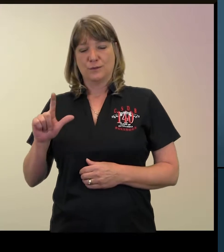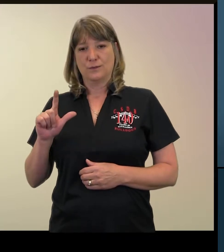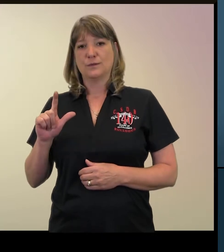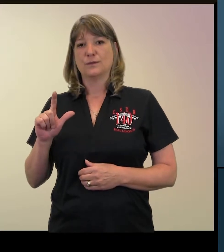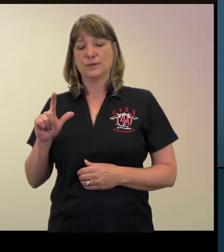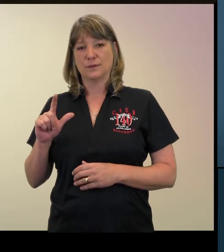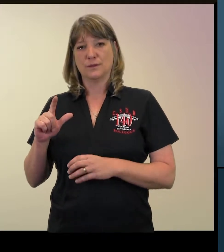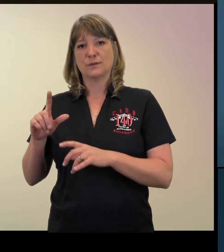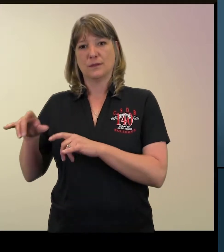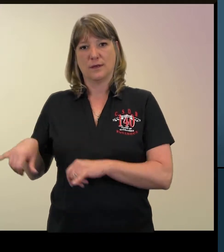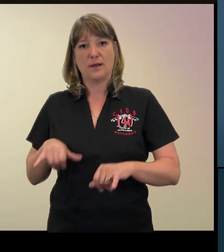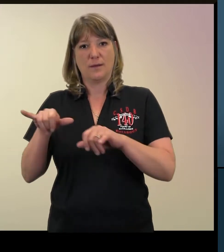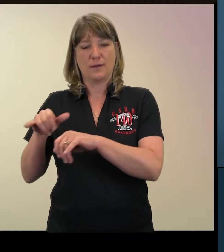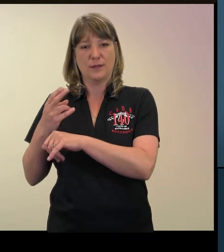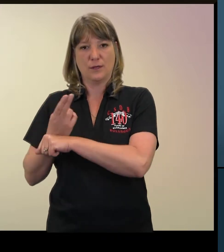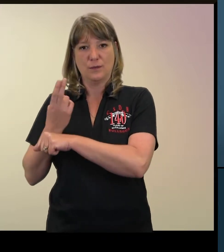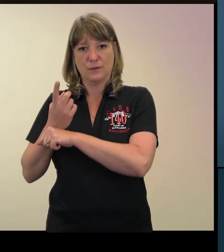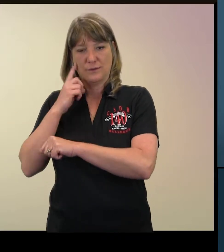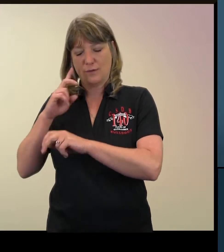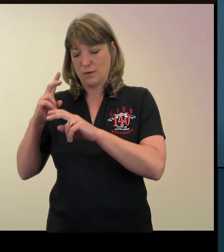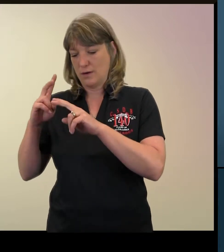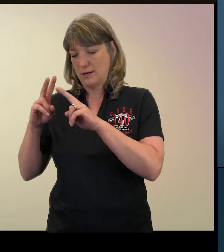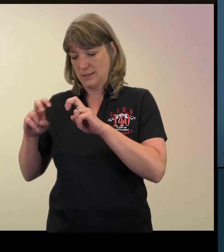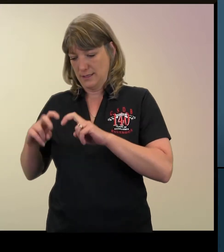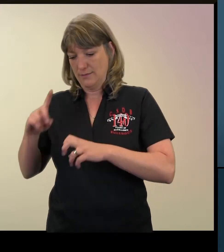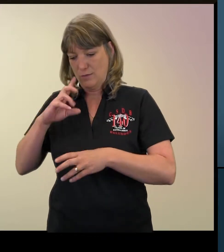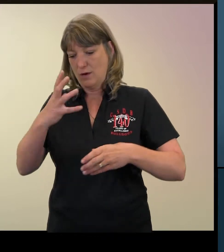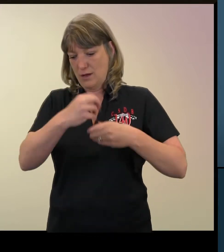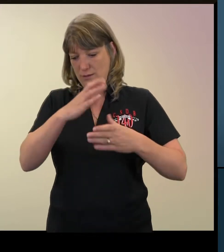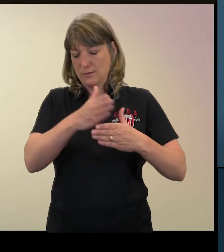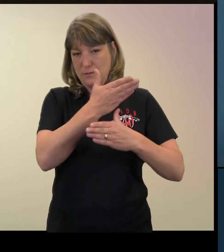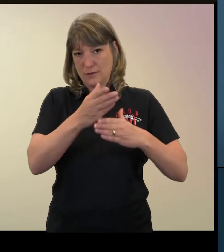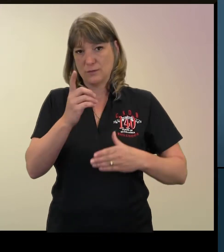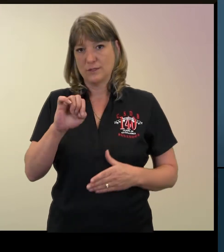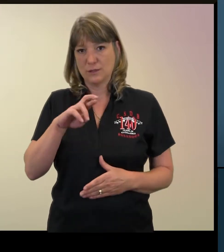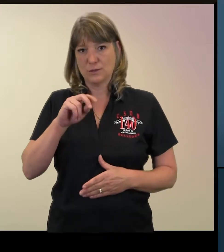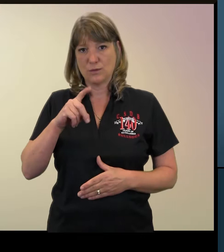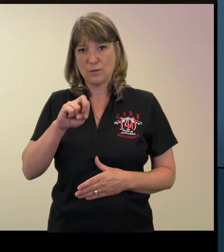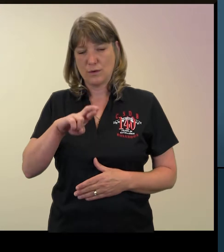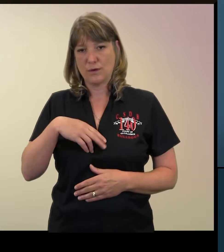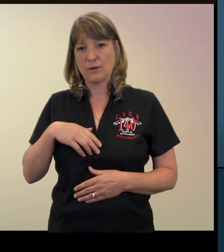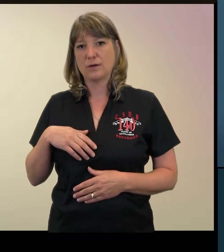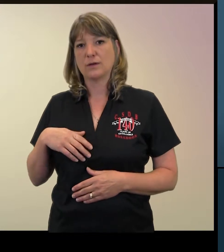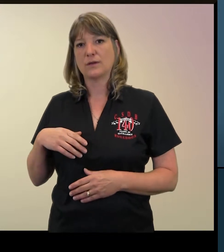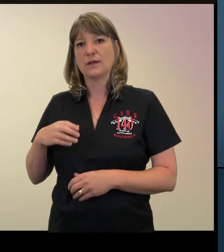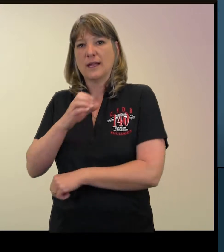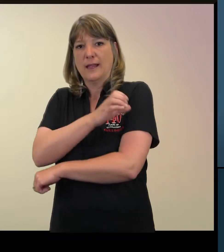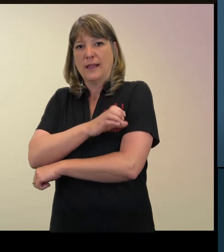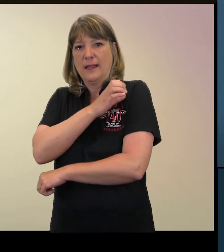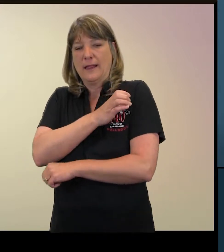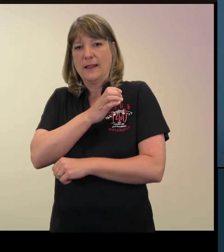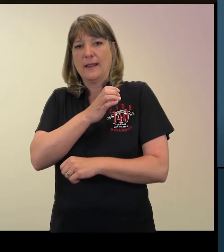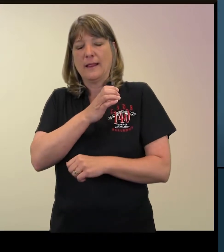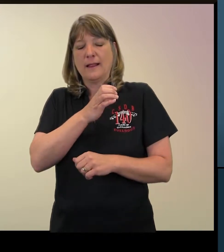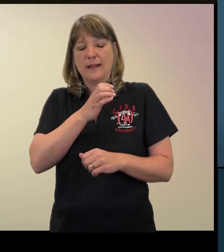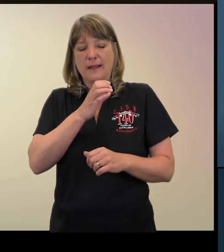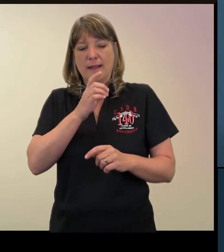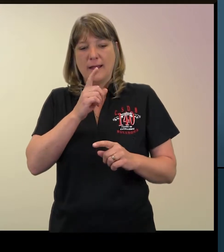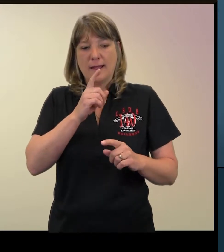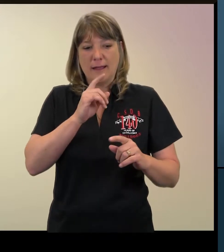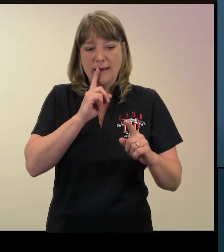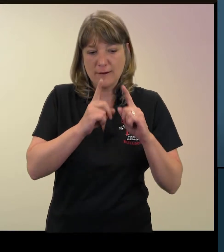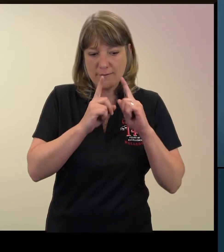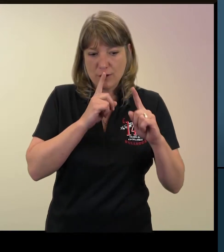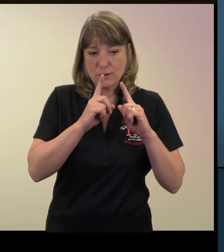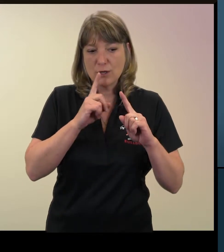Another tool that is commonly used in an assessment for an autism spectrum disorder is a clinical interview that should